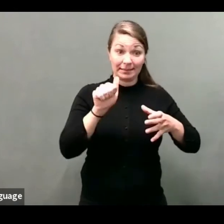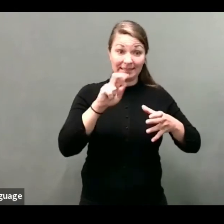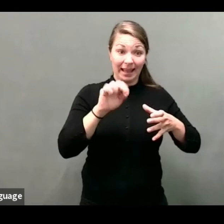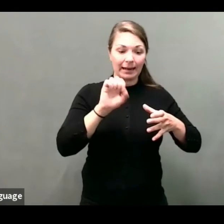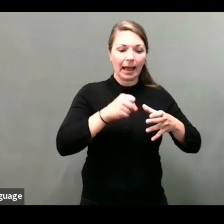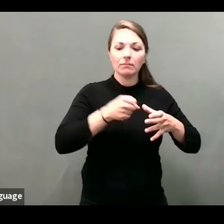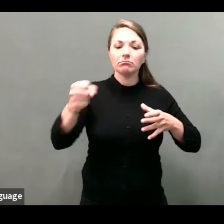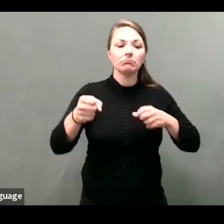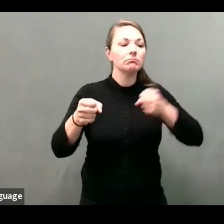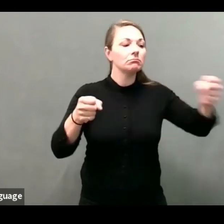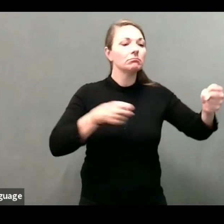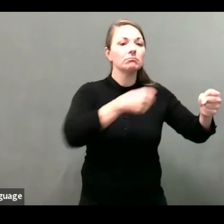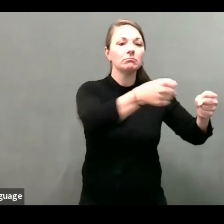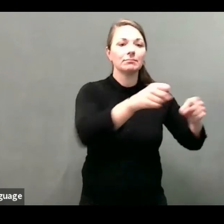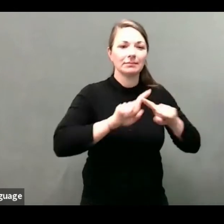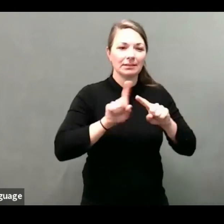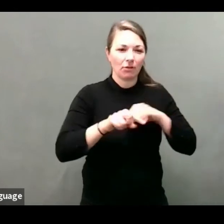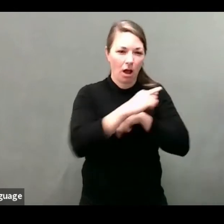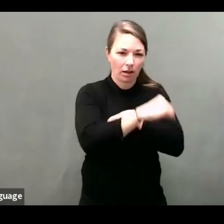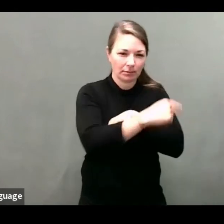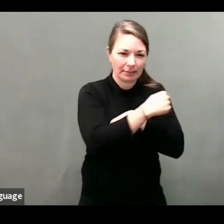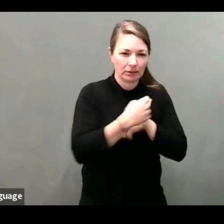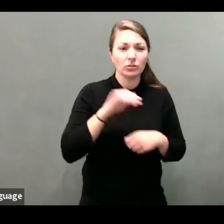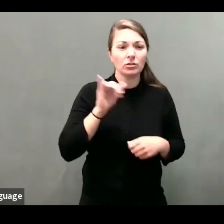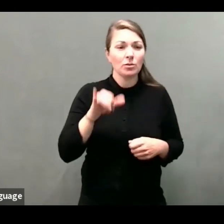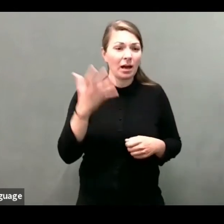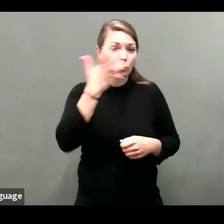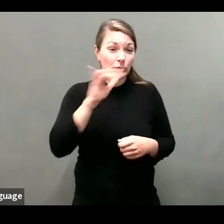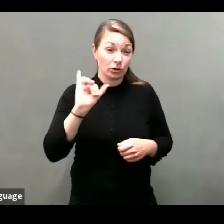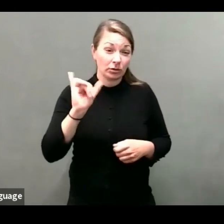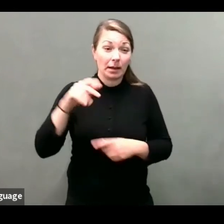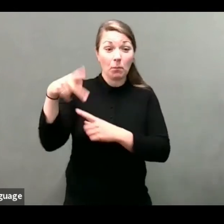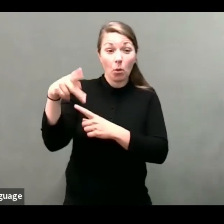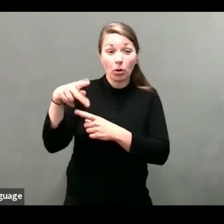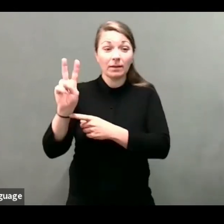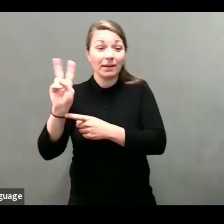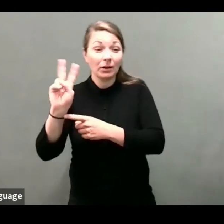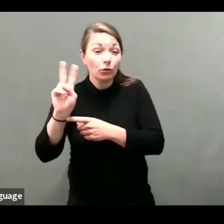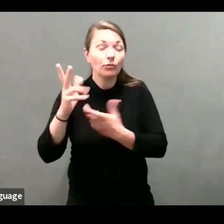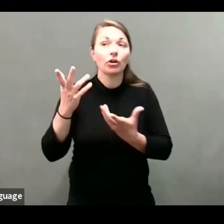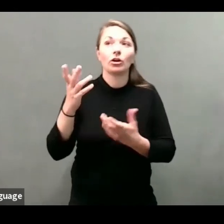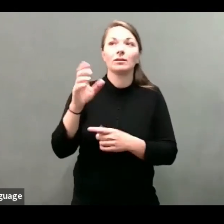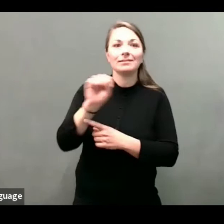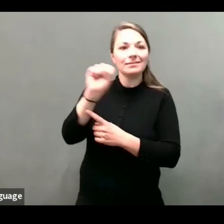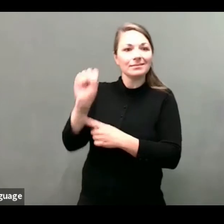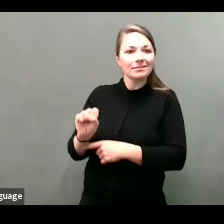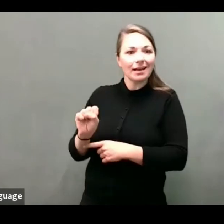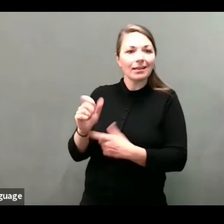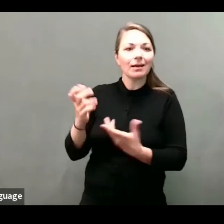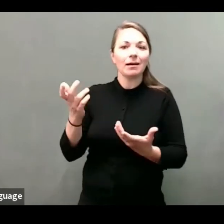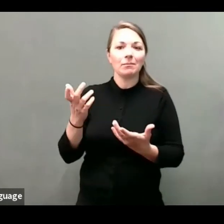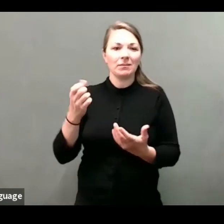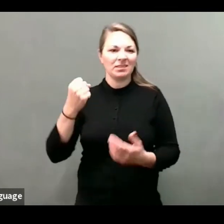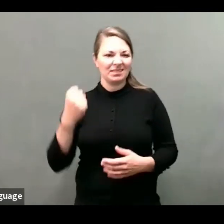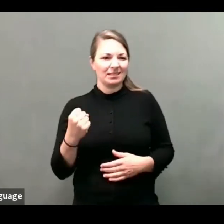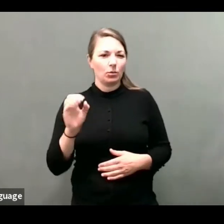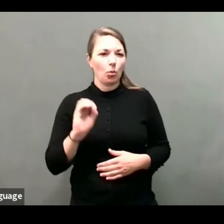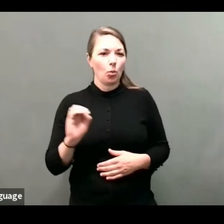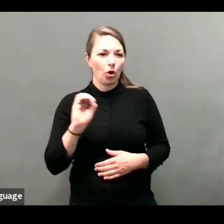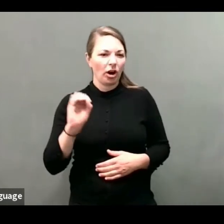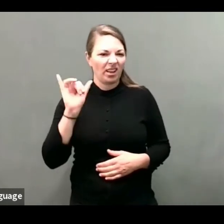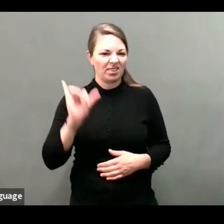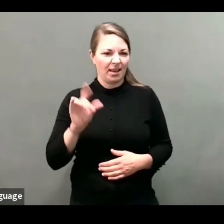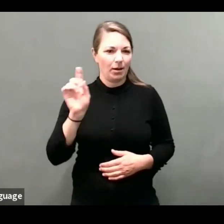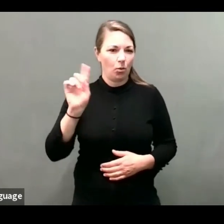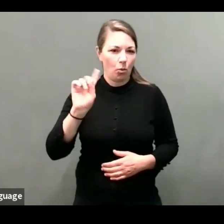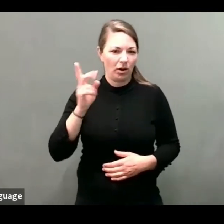Vancouver area, kind of down through Salem, in Central Oregon, and in Southern Oregon currently is where that model tends